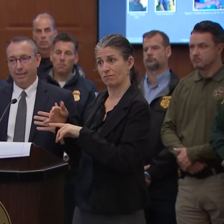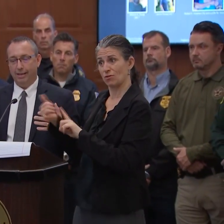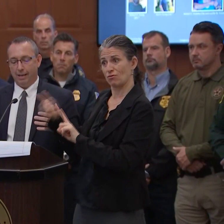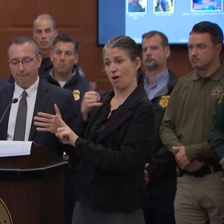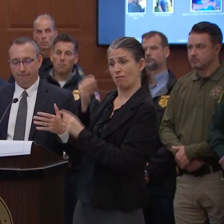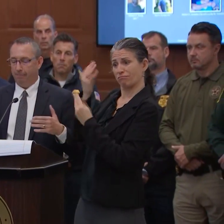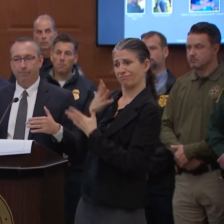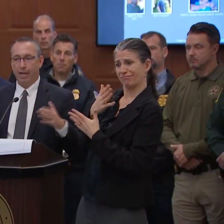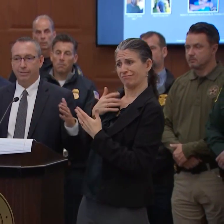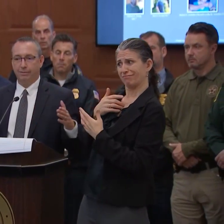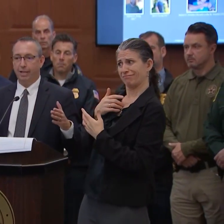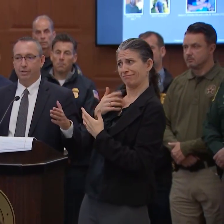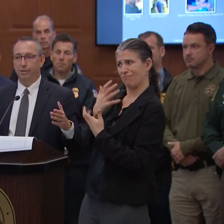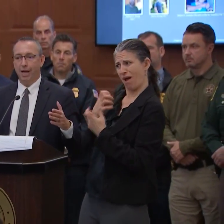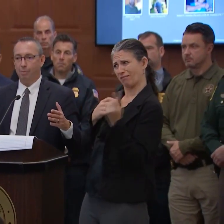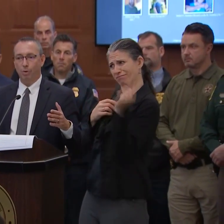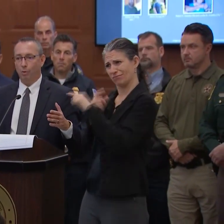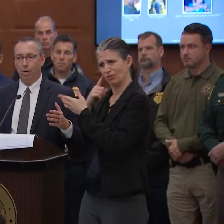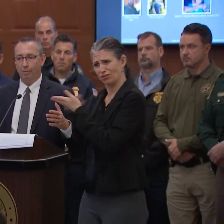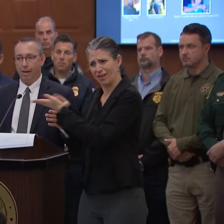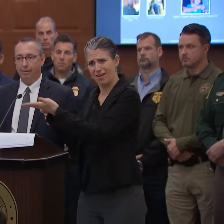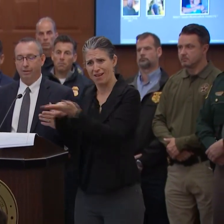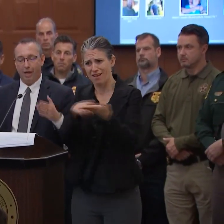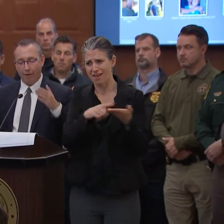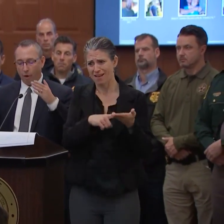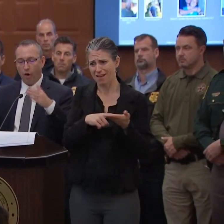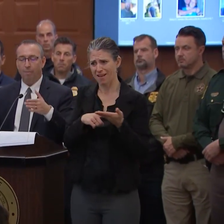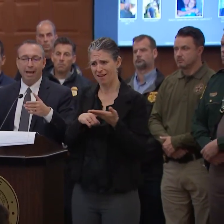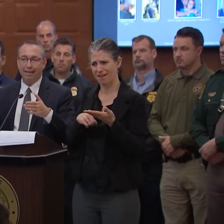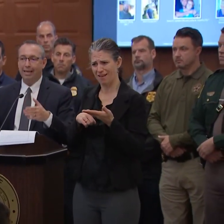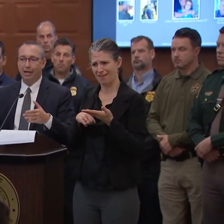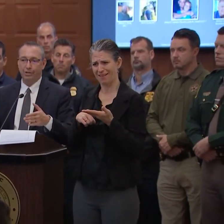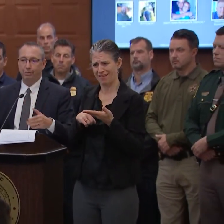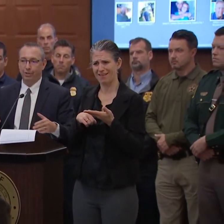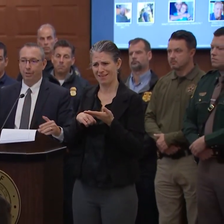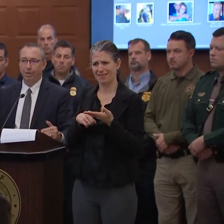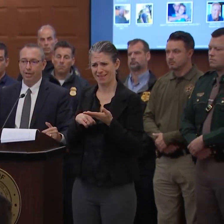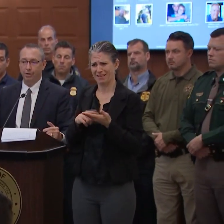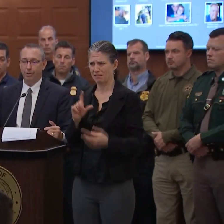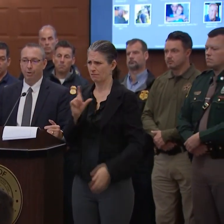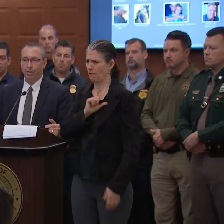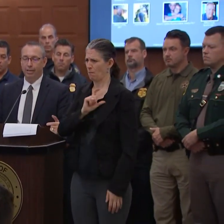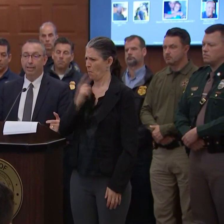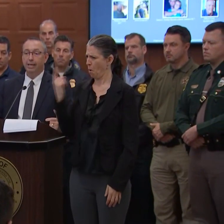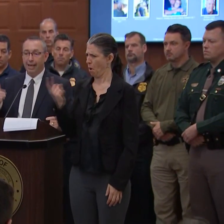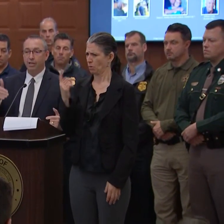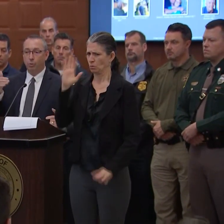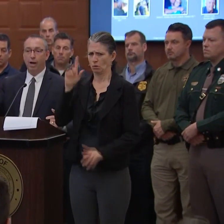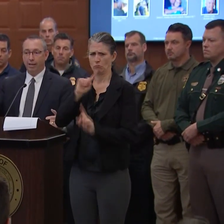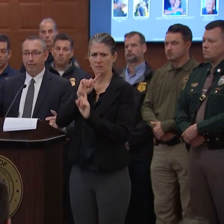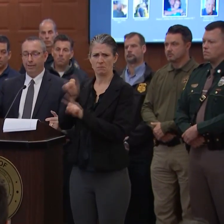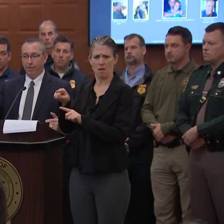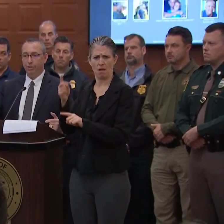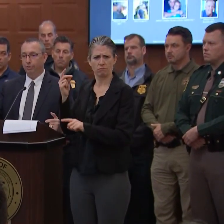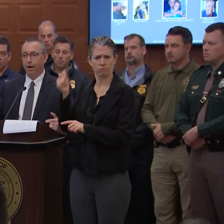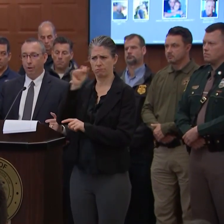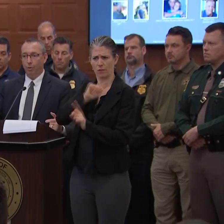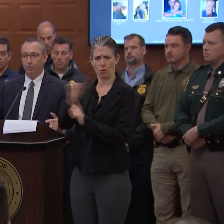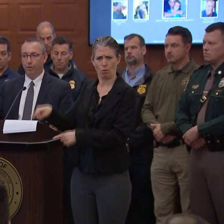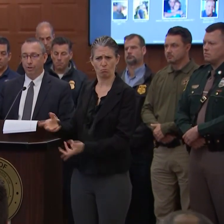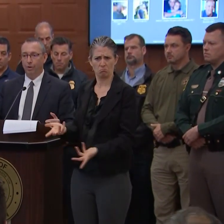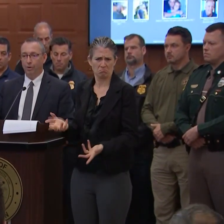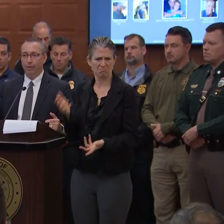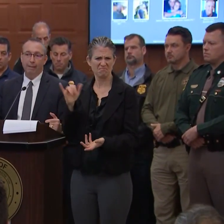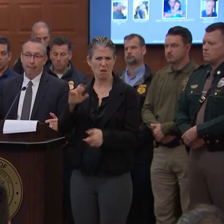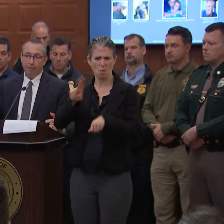that. That's good cop 101, right? They have an automatic connection with somebody in your community. That's why the additional